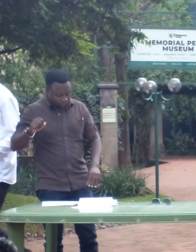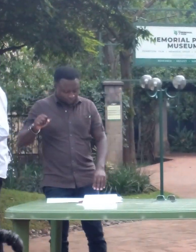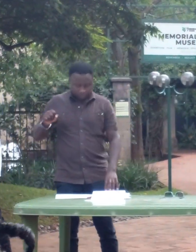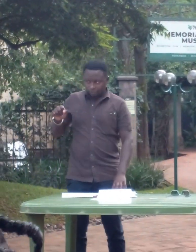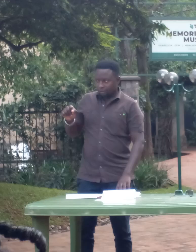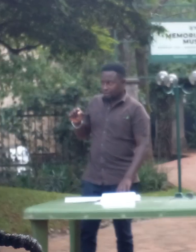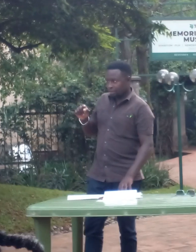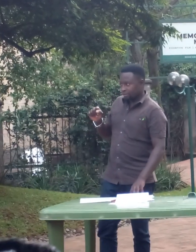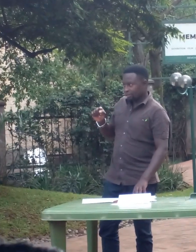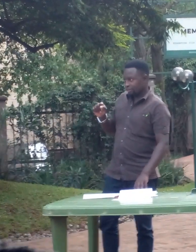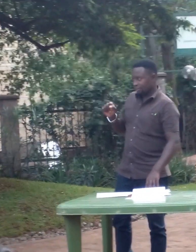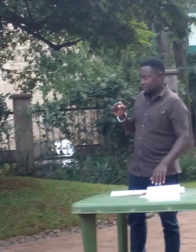Thank you very much, Brian.